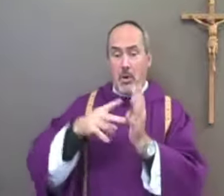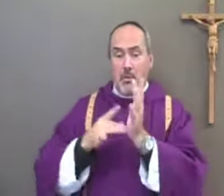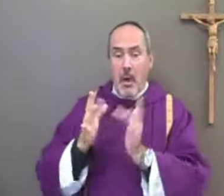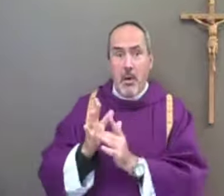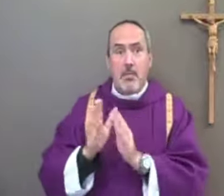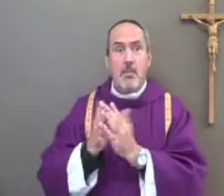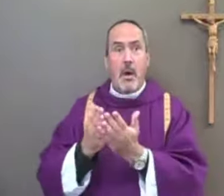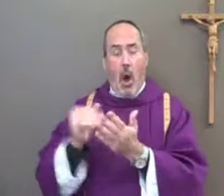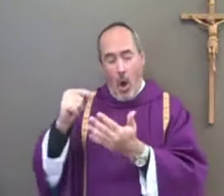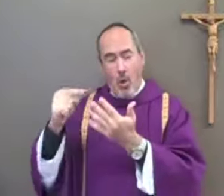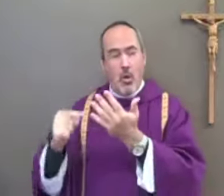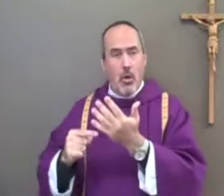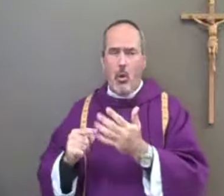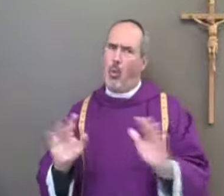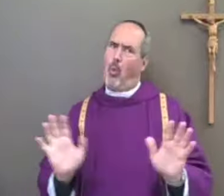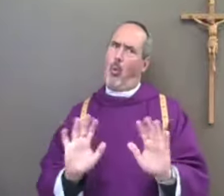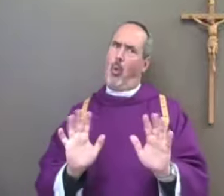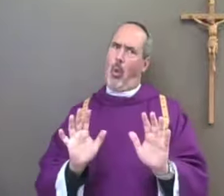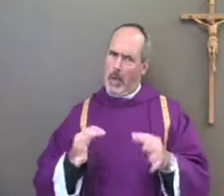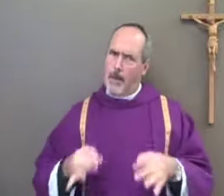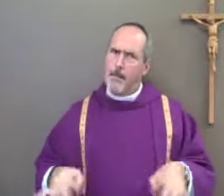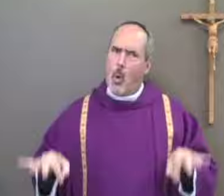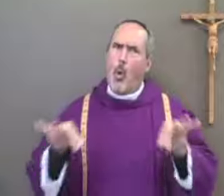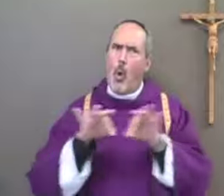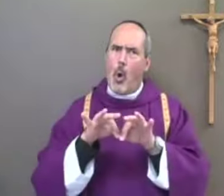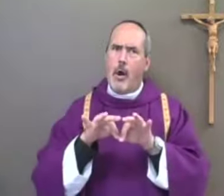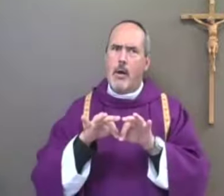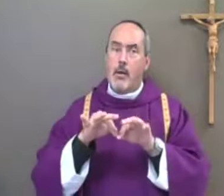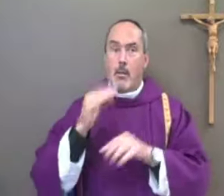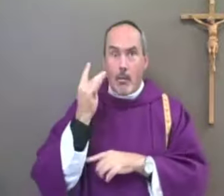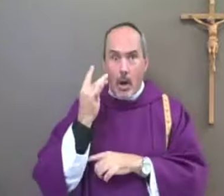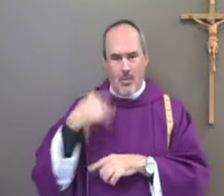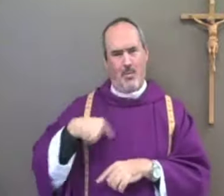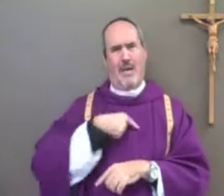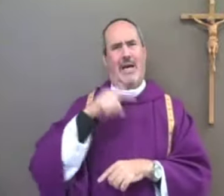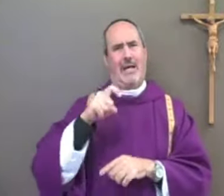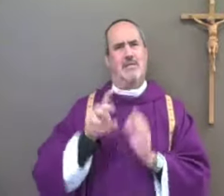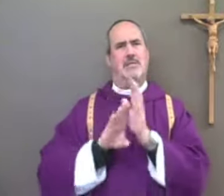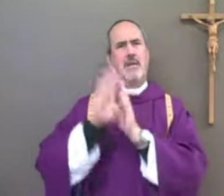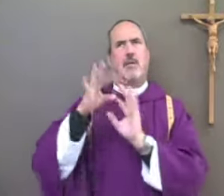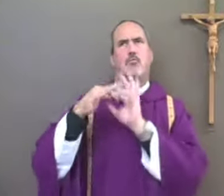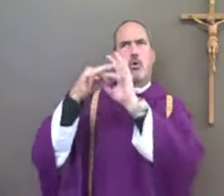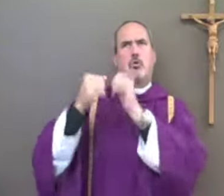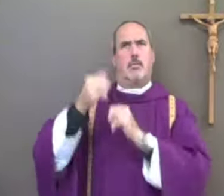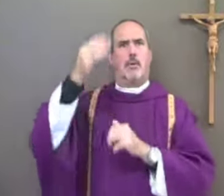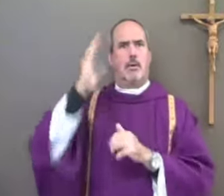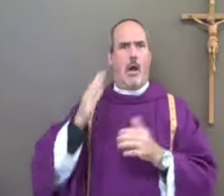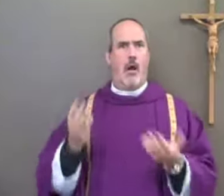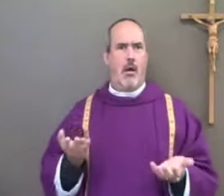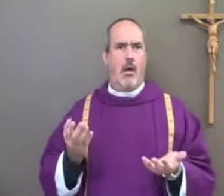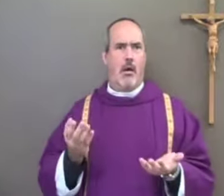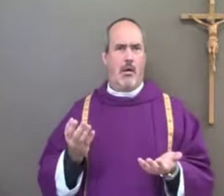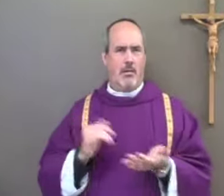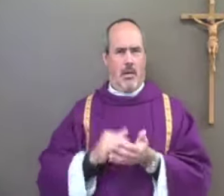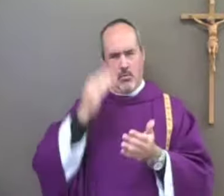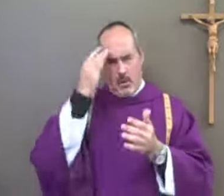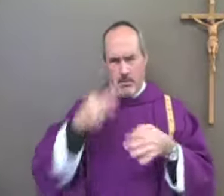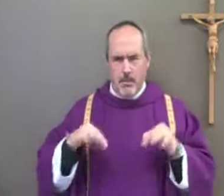Does that mean that it's not important to go to church, read the Bible, and to pray? Oh, of course. We have to do that in order to develop